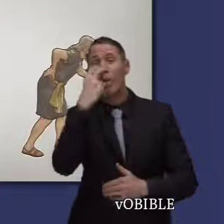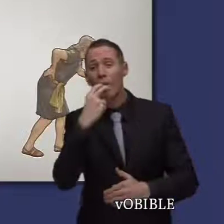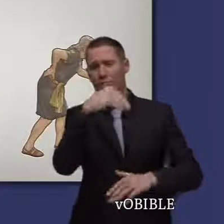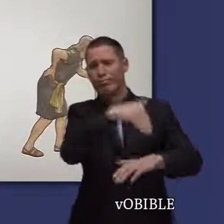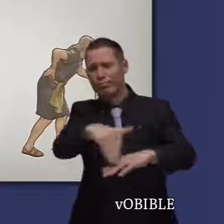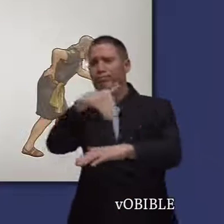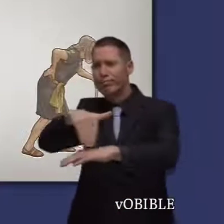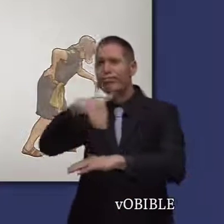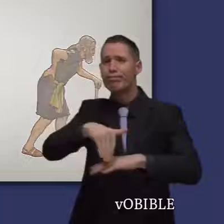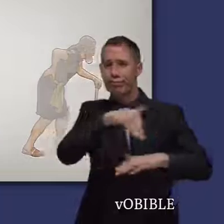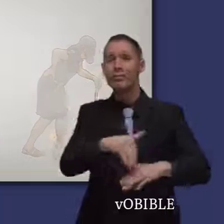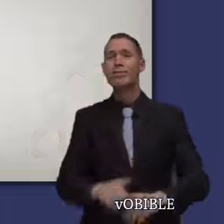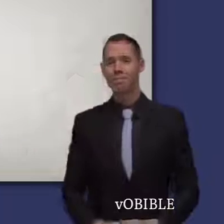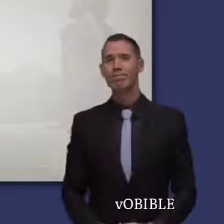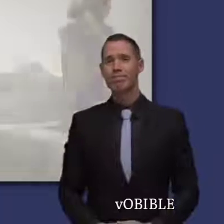of old age arrive.